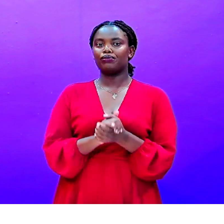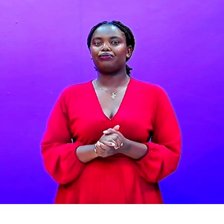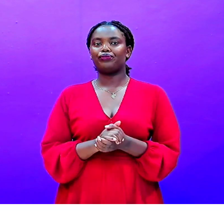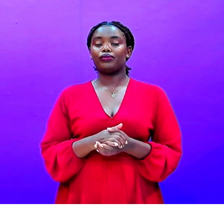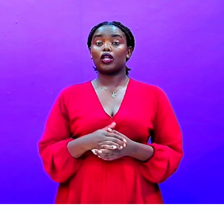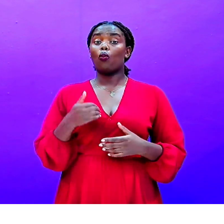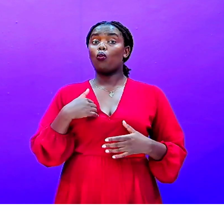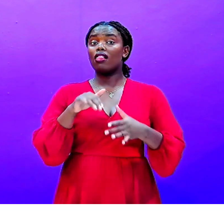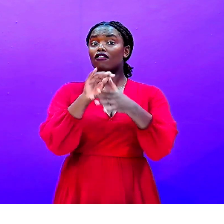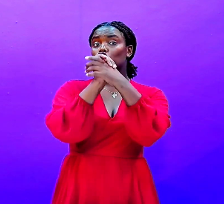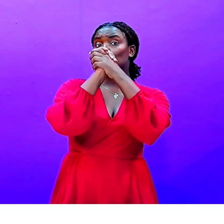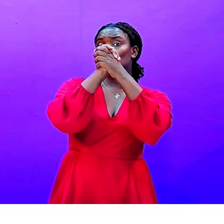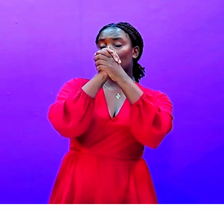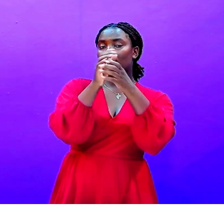On to our next news item.